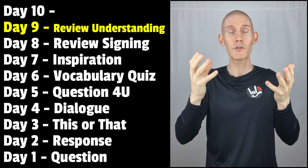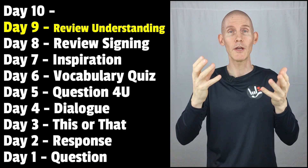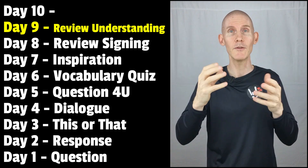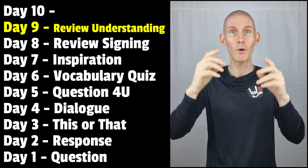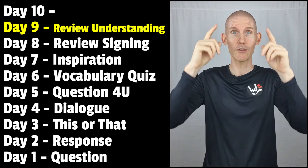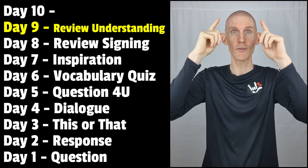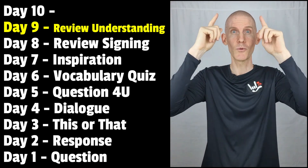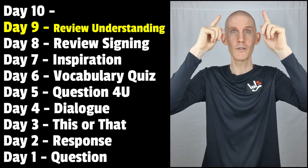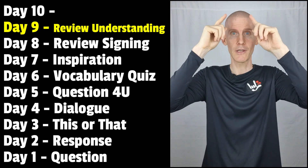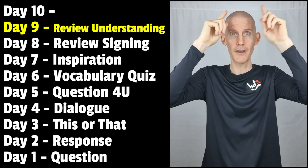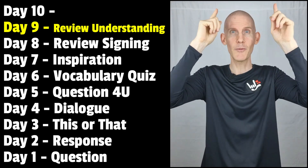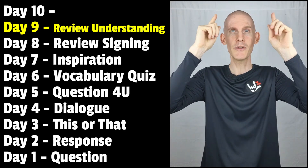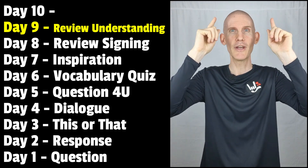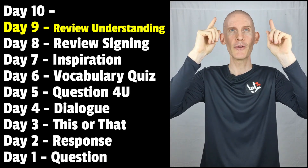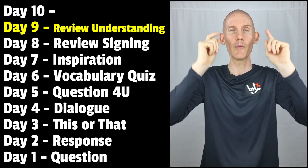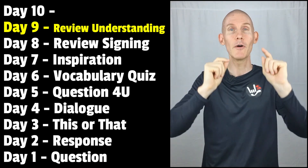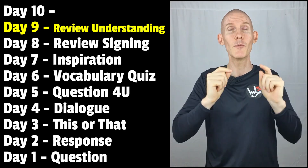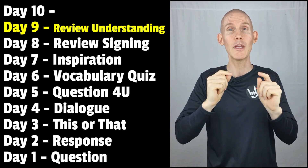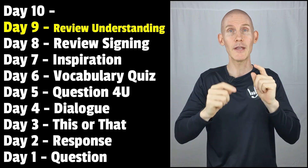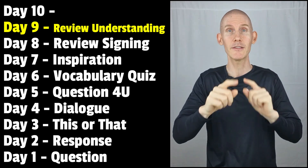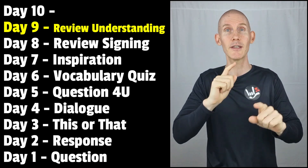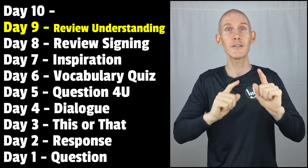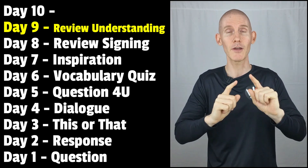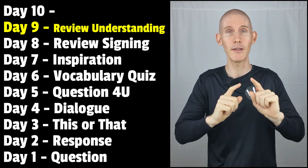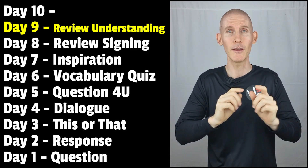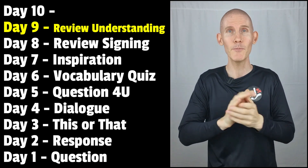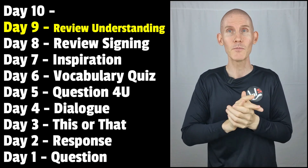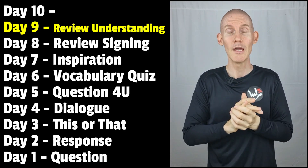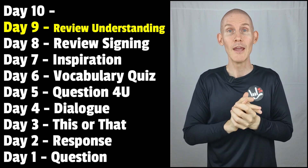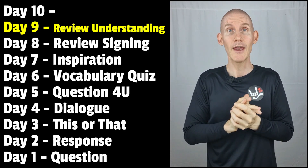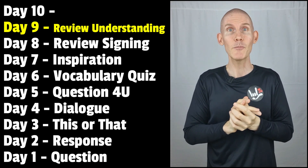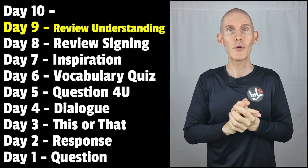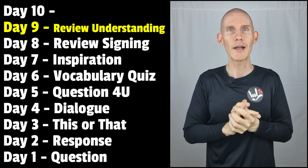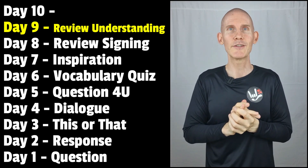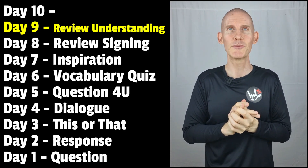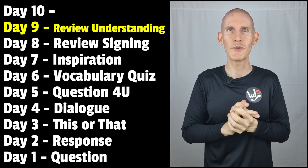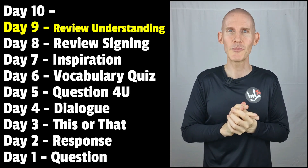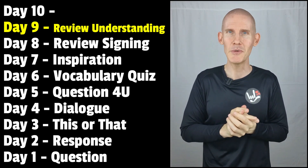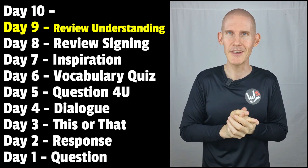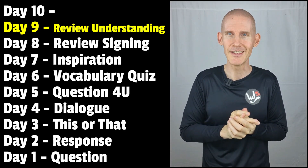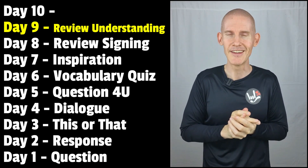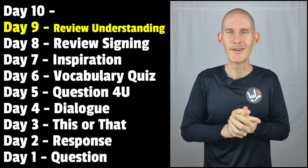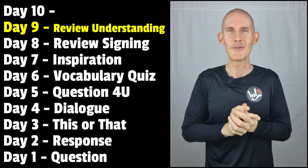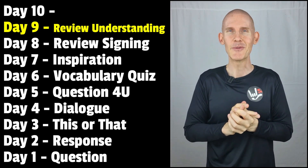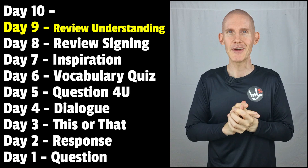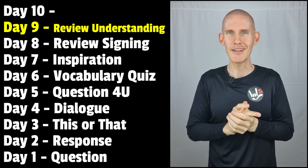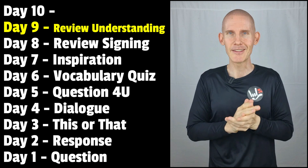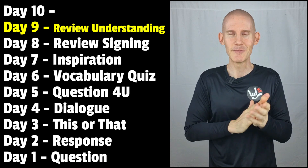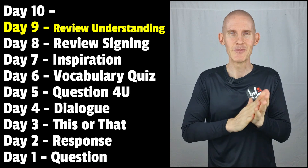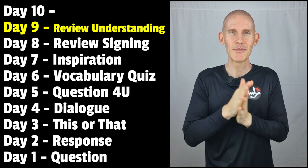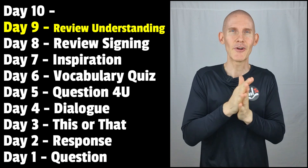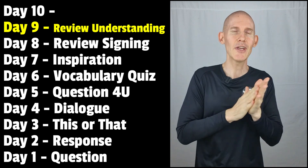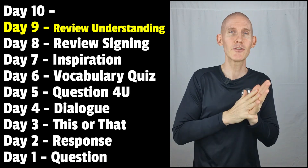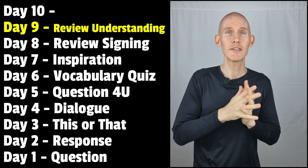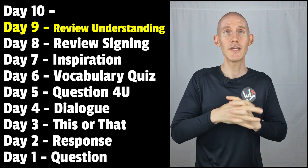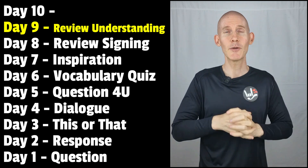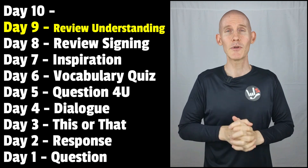signing. Watch the words light up in yellow above my head as I sign them, and practice with me. Right. Okay, so that's day number